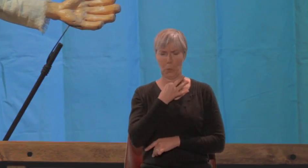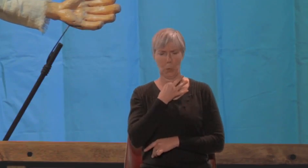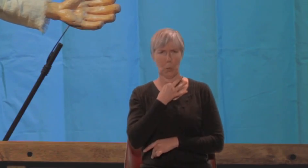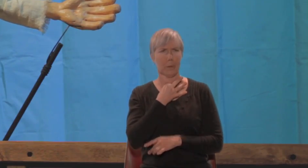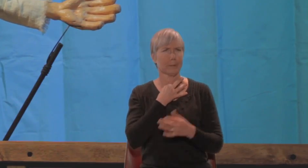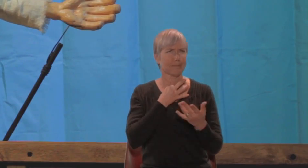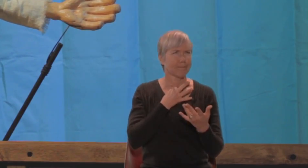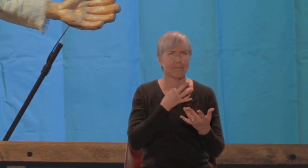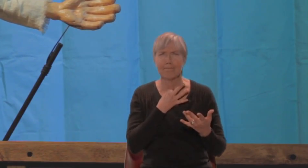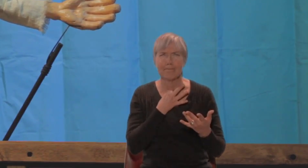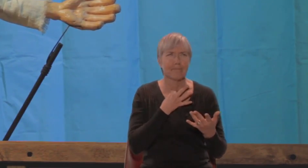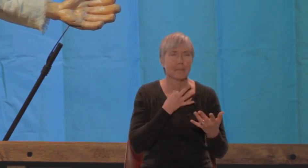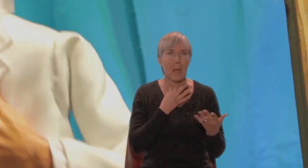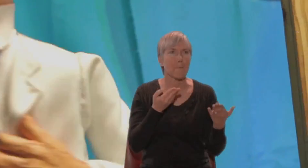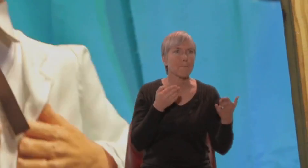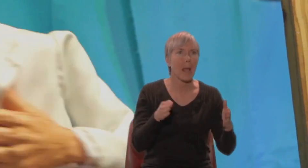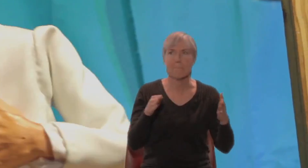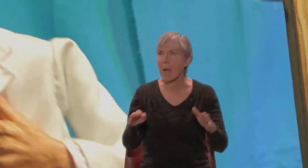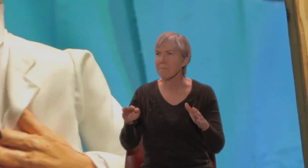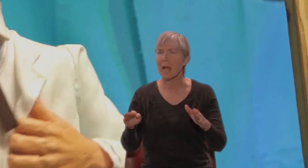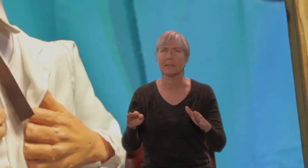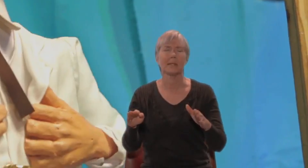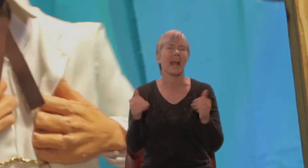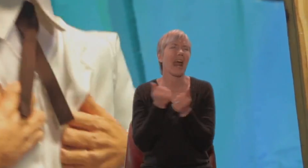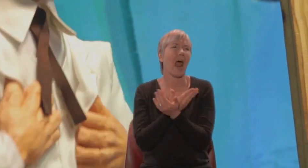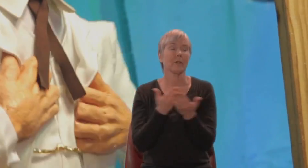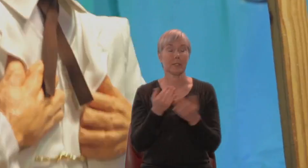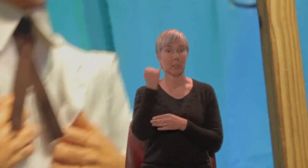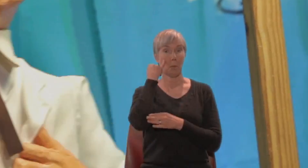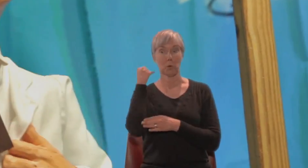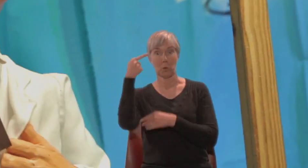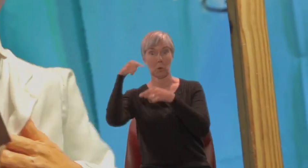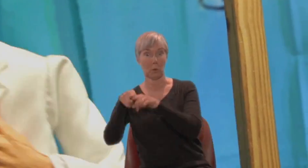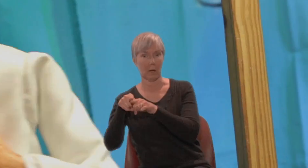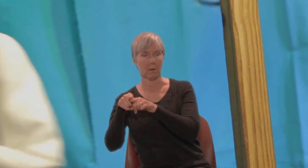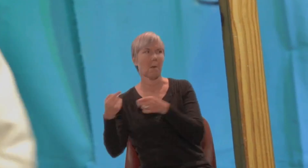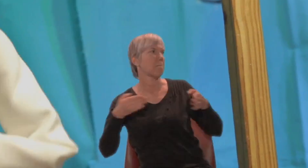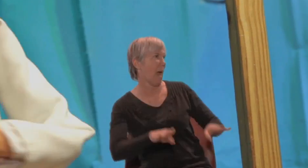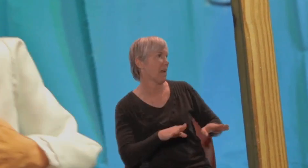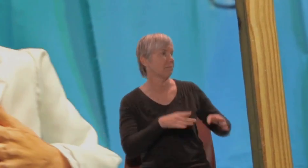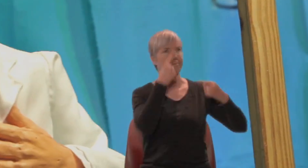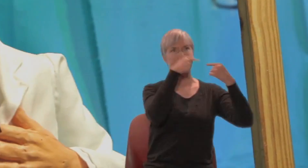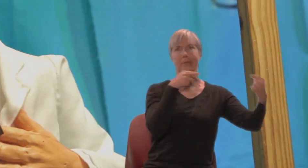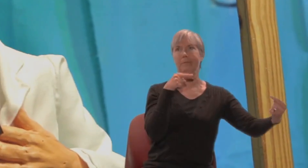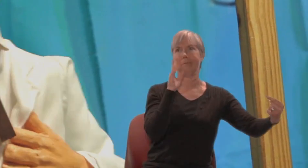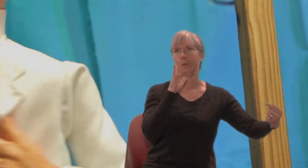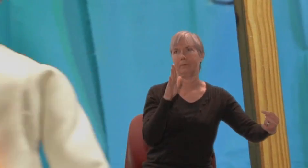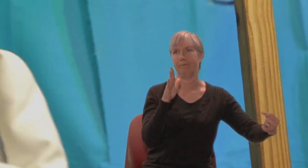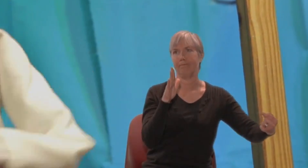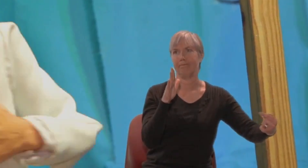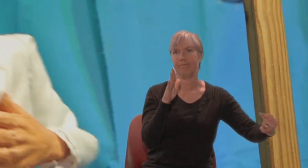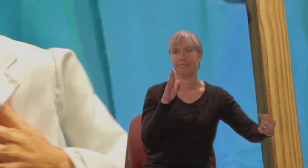bet on anything. If you took one side, he'd bet on the other just to bet on something. He